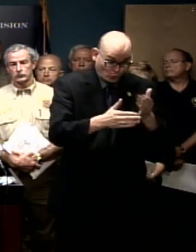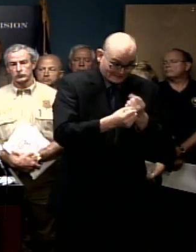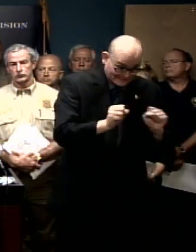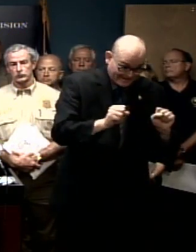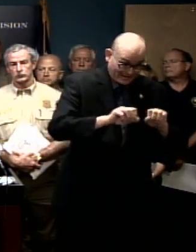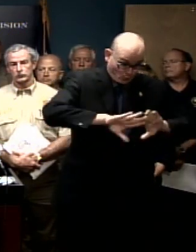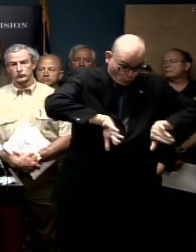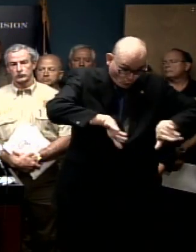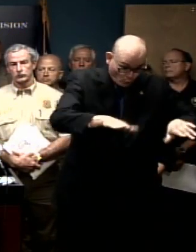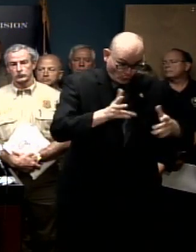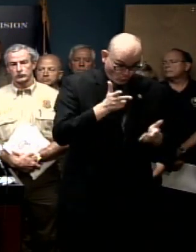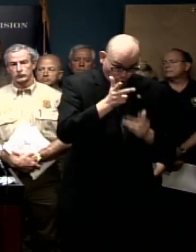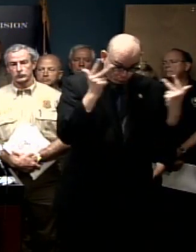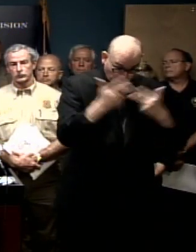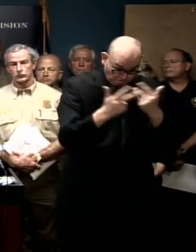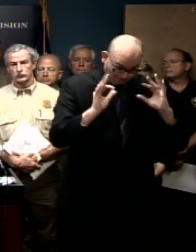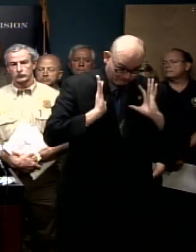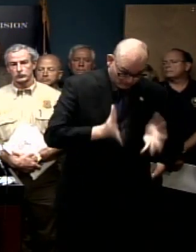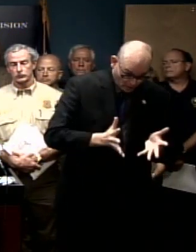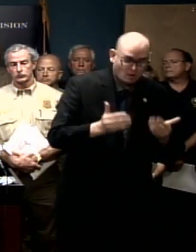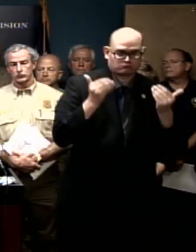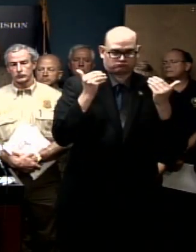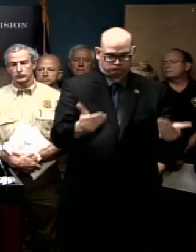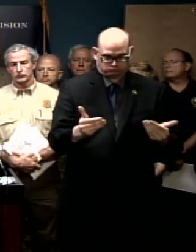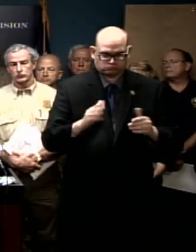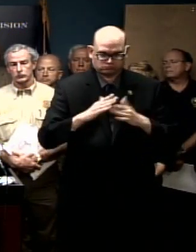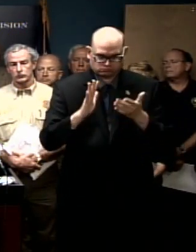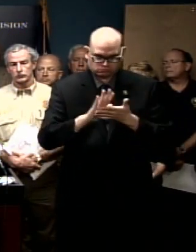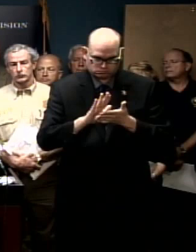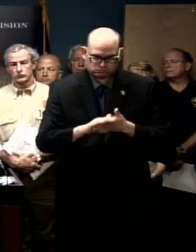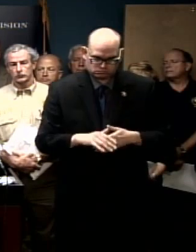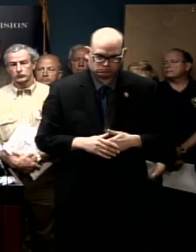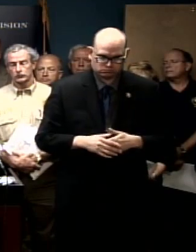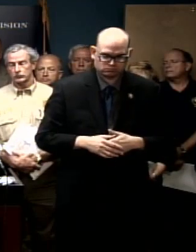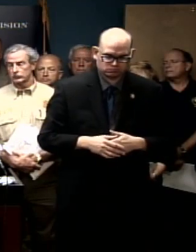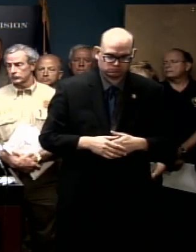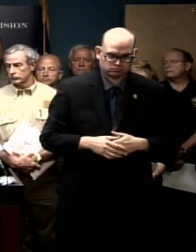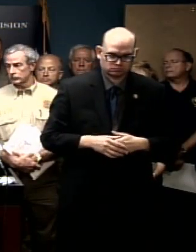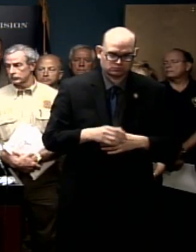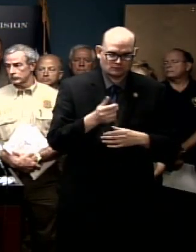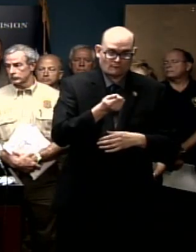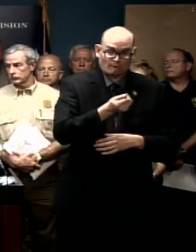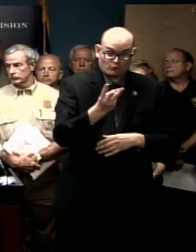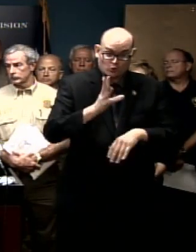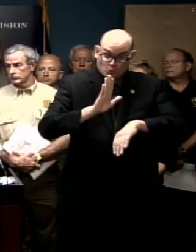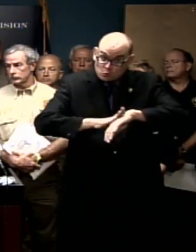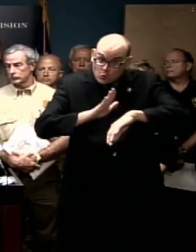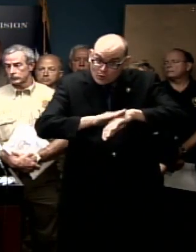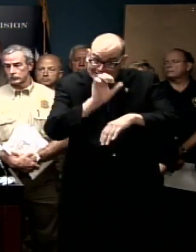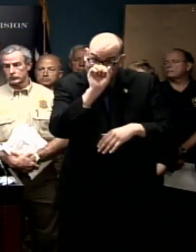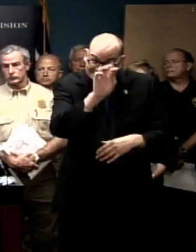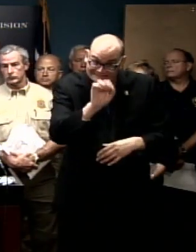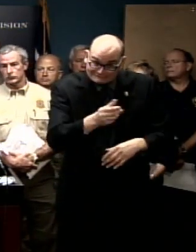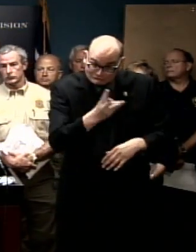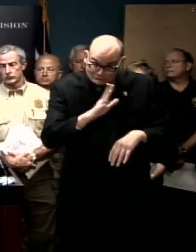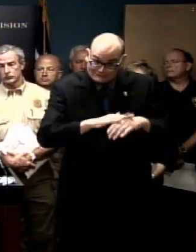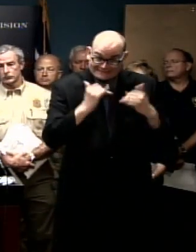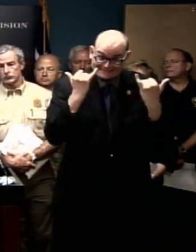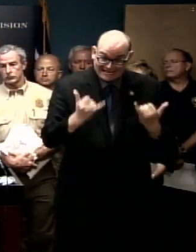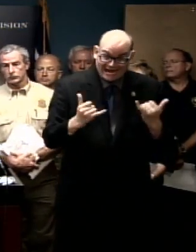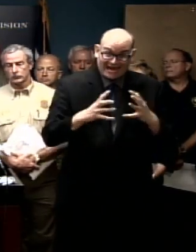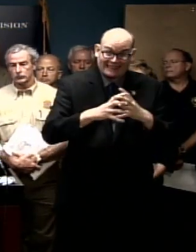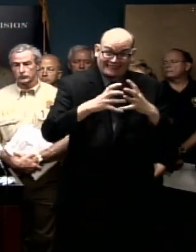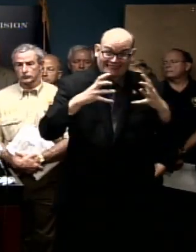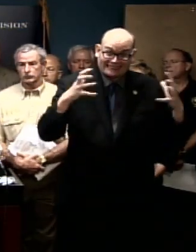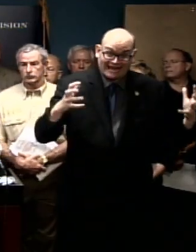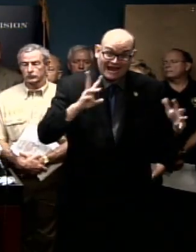far we expect that to happen. A few warnings now is now there's a lot of storm water and flood